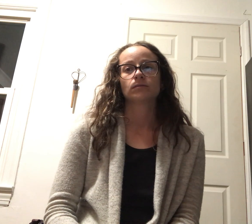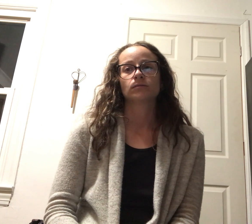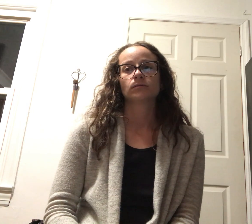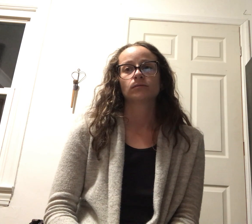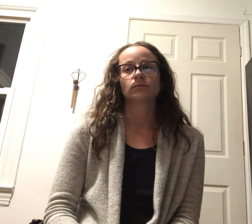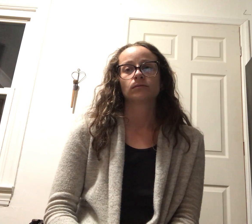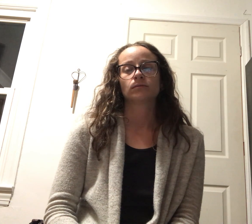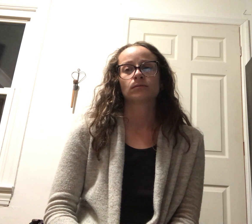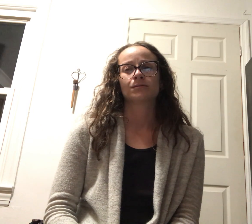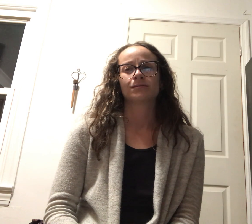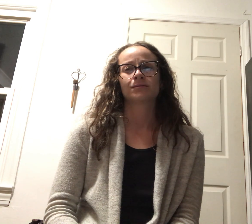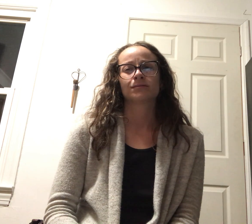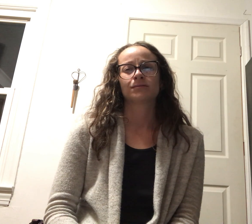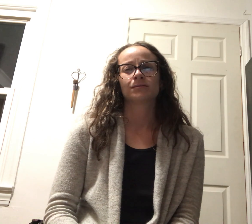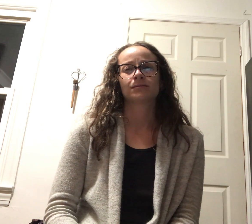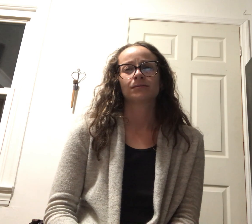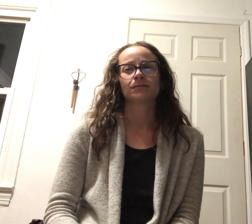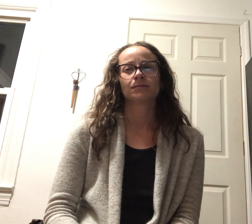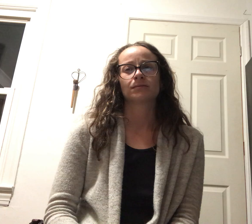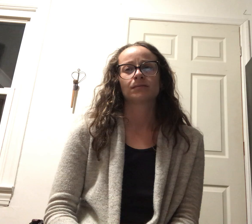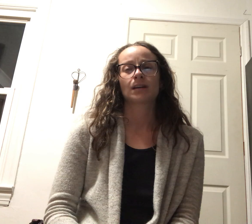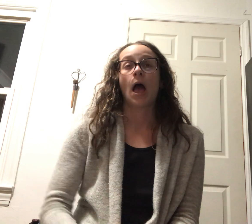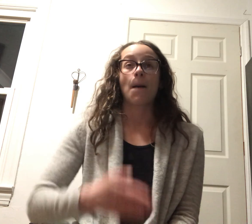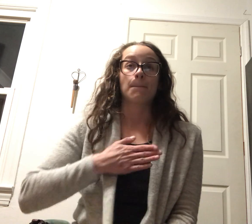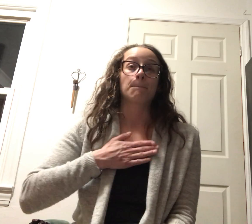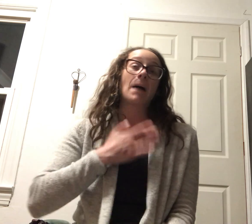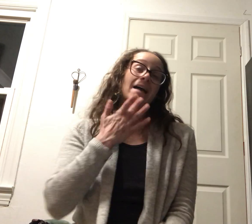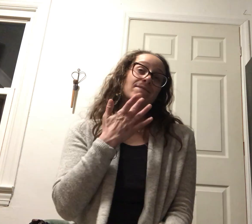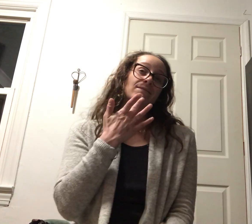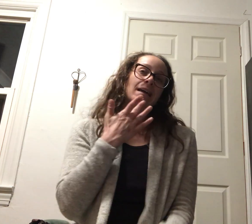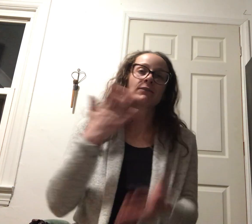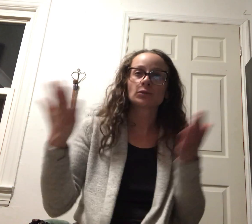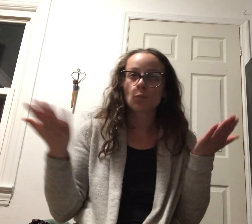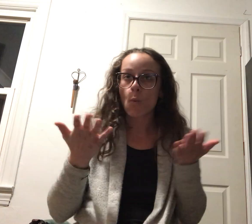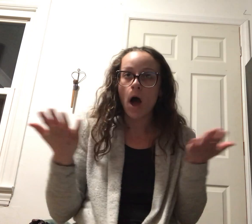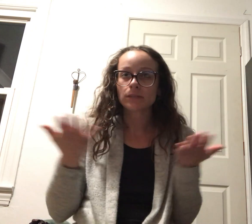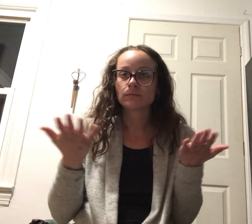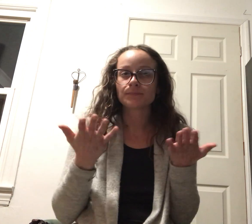My favorite is, I'm a big kid, so I like a big bowl of Captain Crunch.